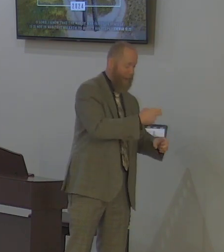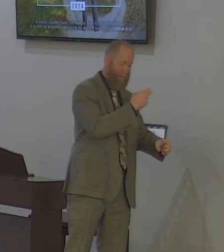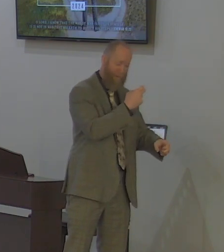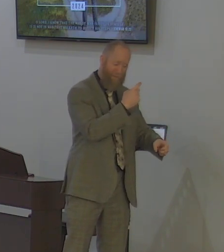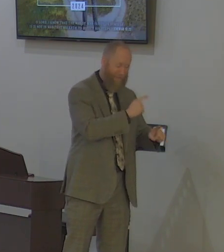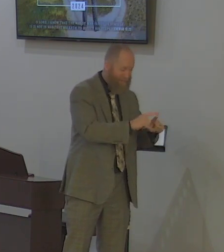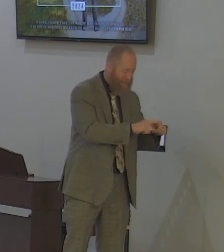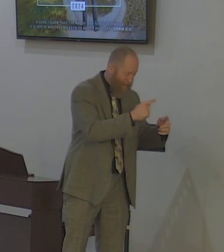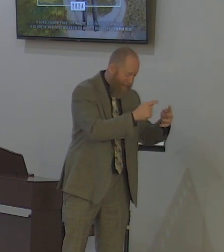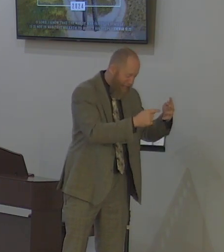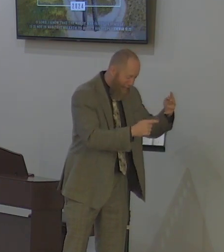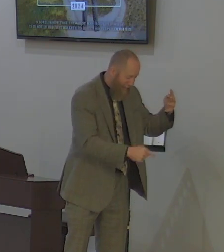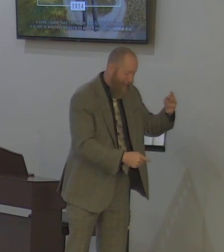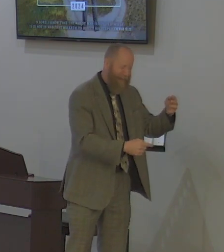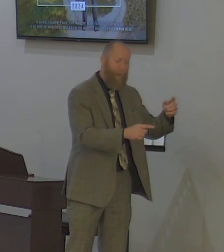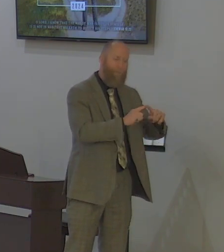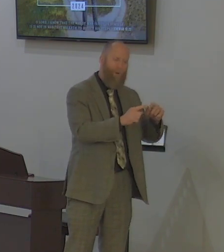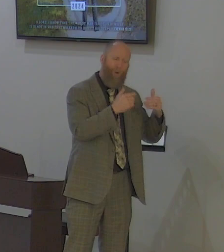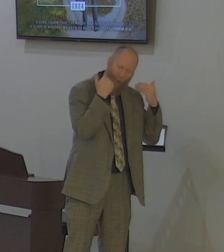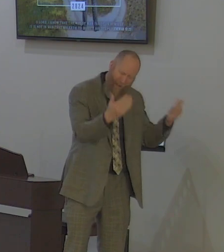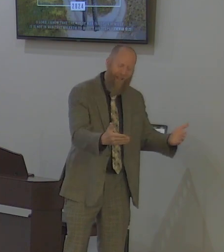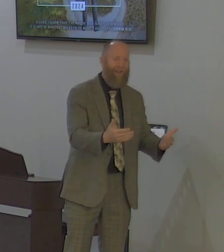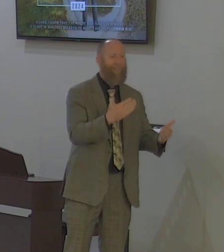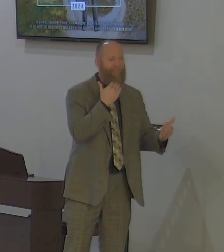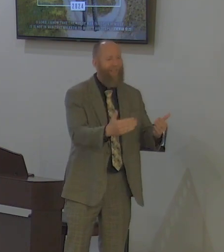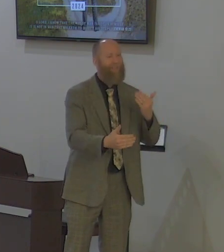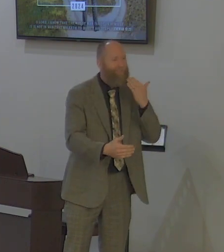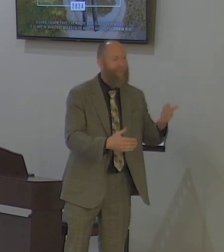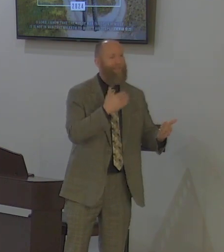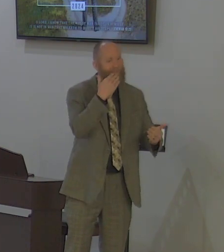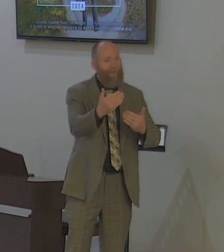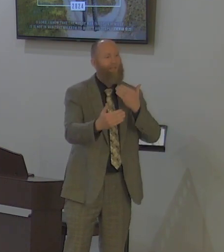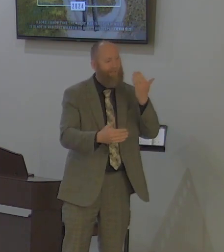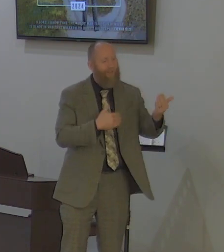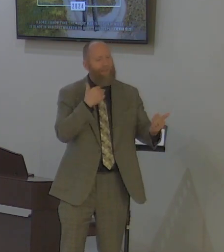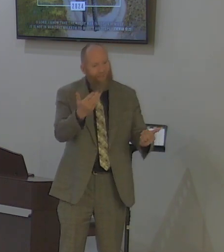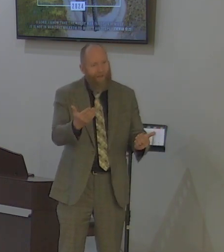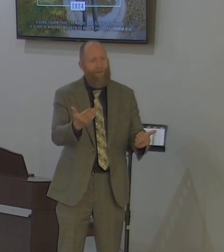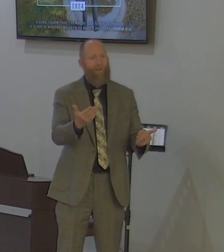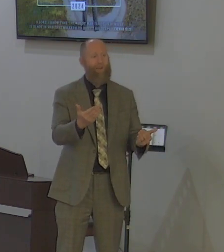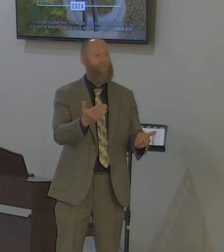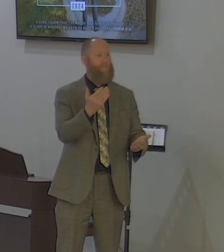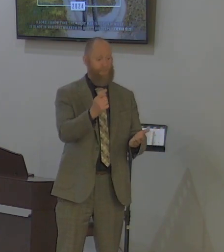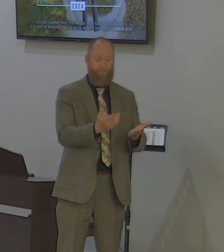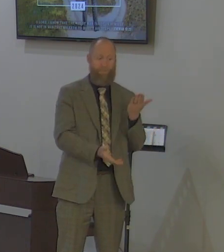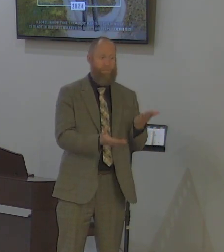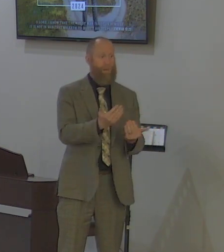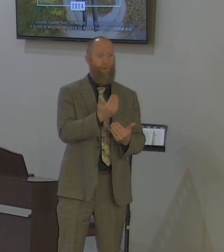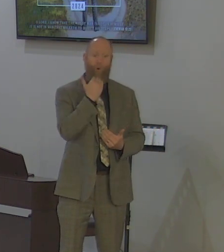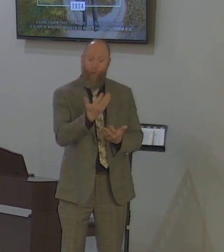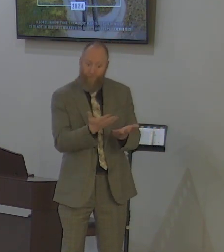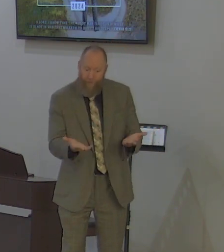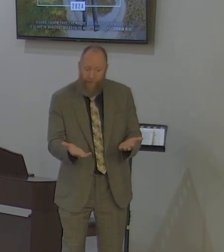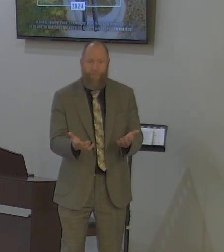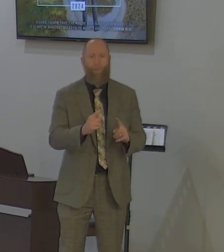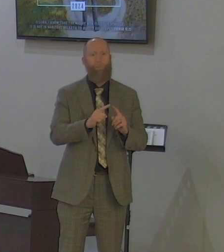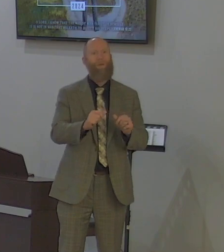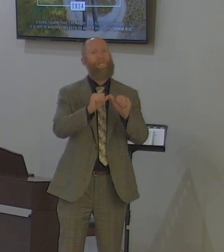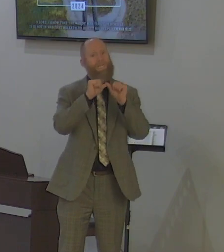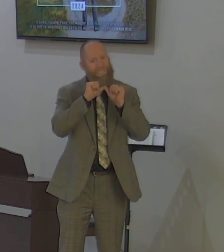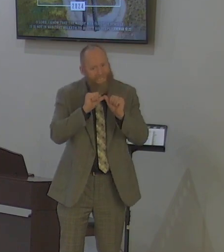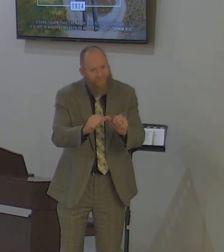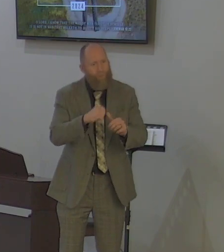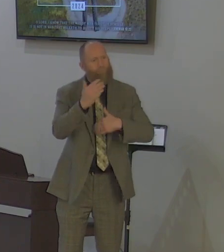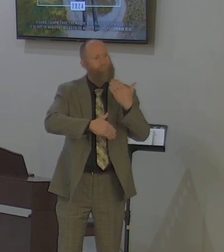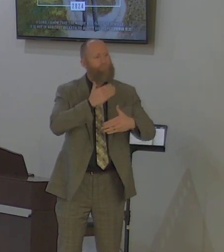that could go either way, and just thank God for where you're at and who he's put in your life. And I mean just thank God and thank God and thank God, because you'll